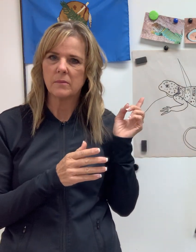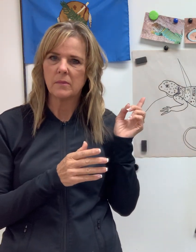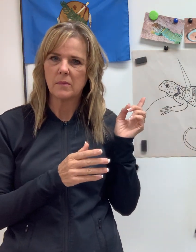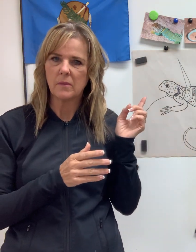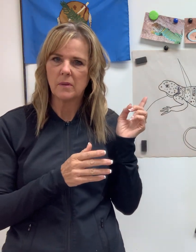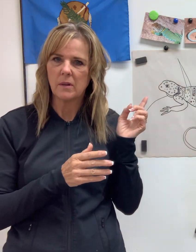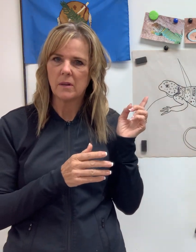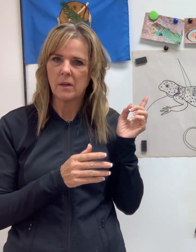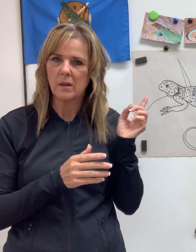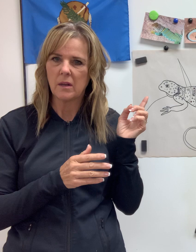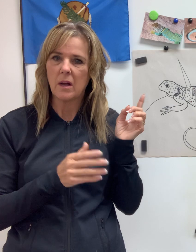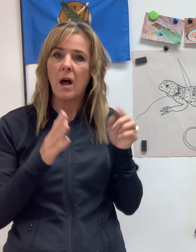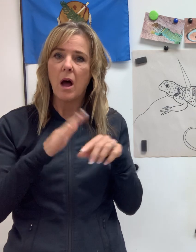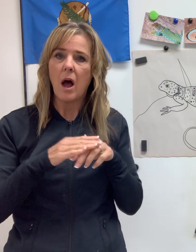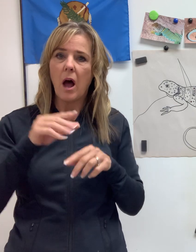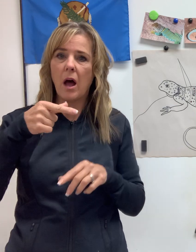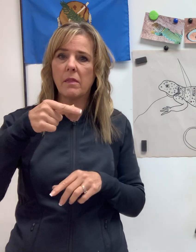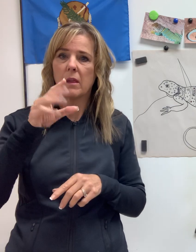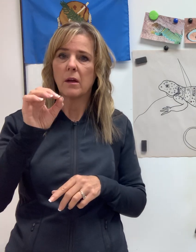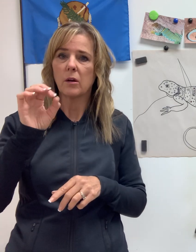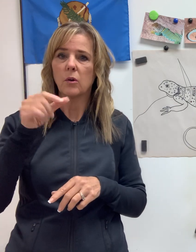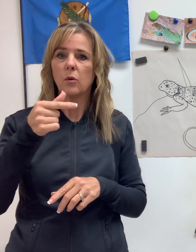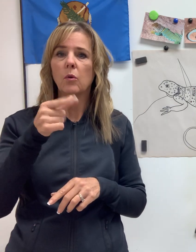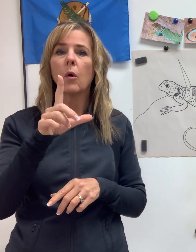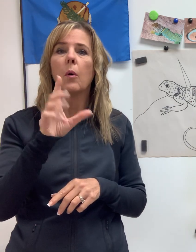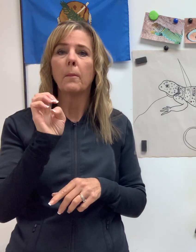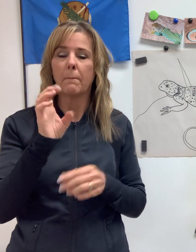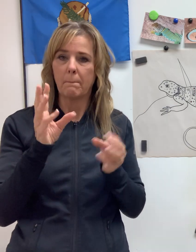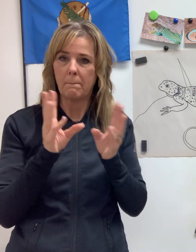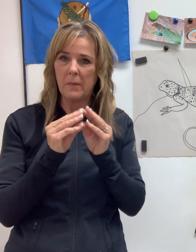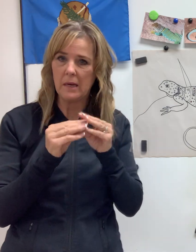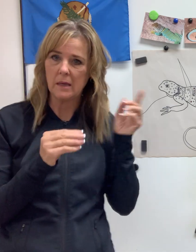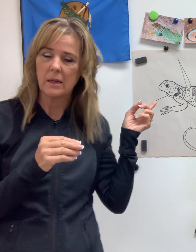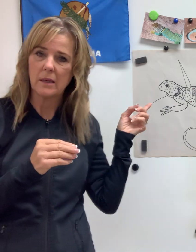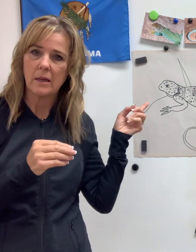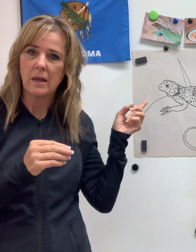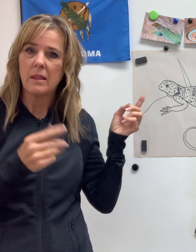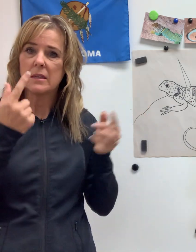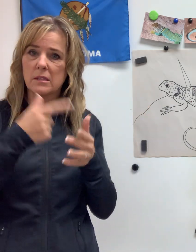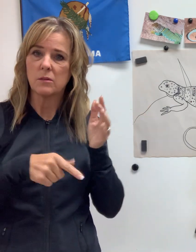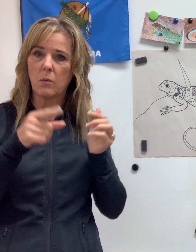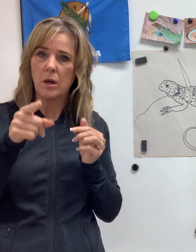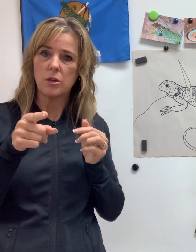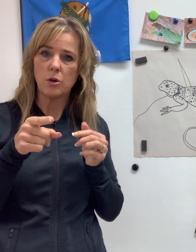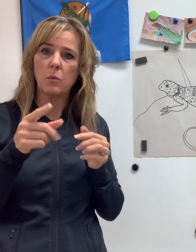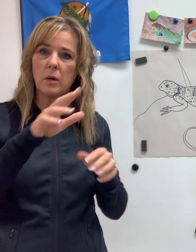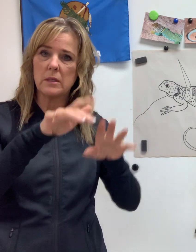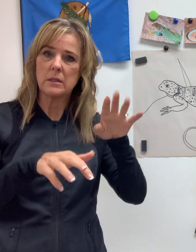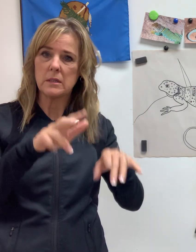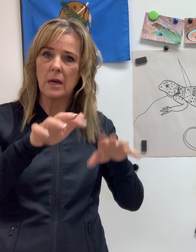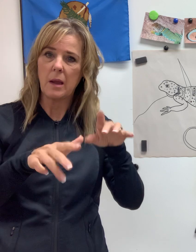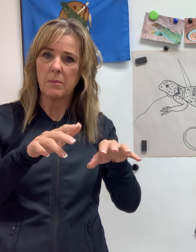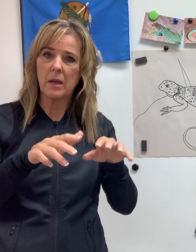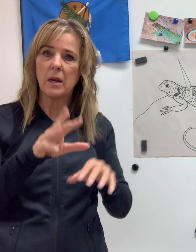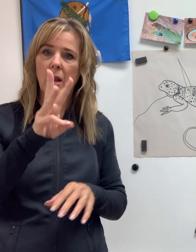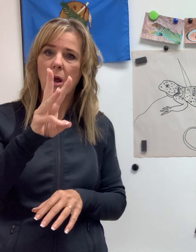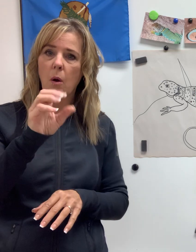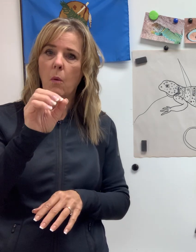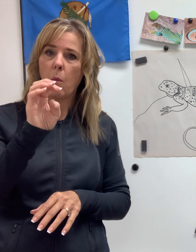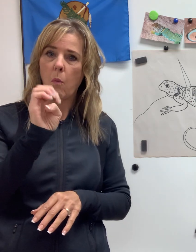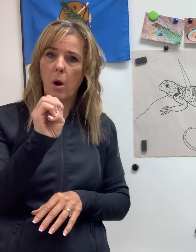you just, on the Google Meet, this is what you would type in, Woe